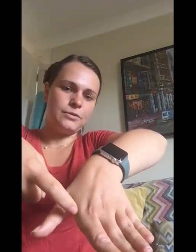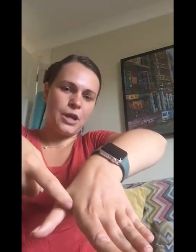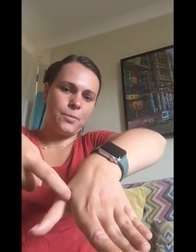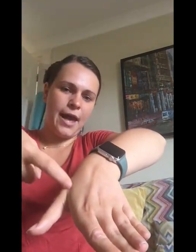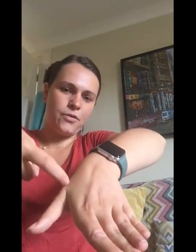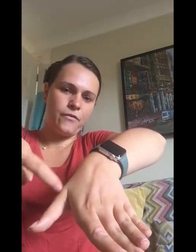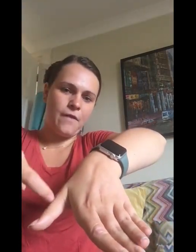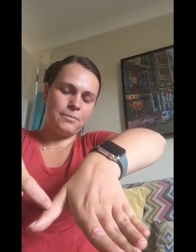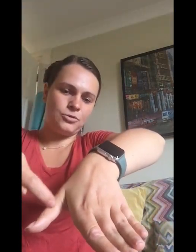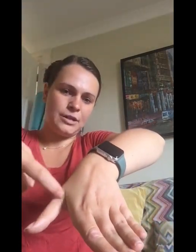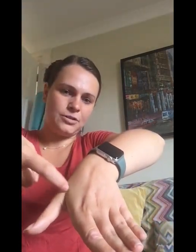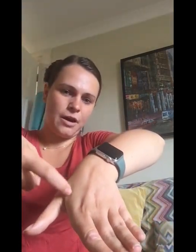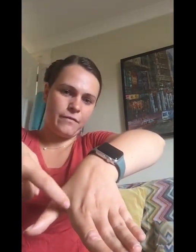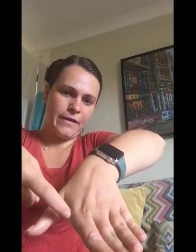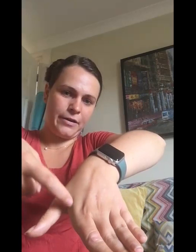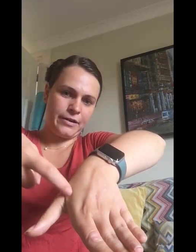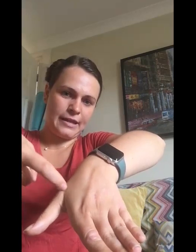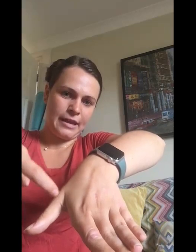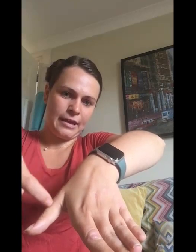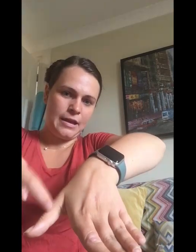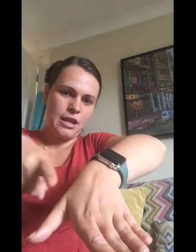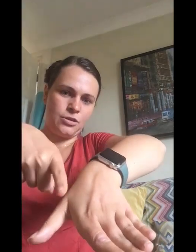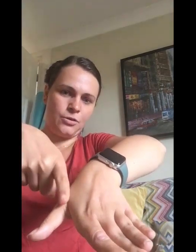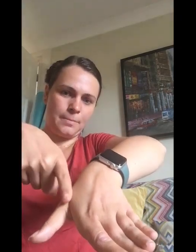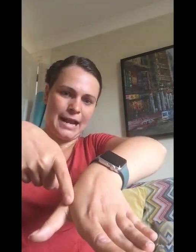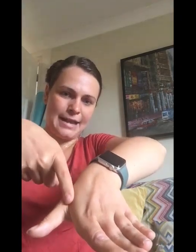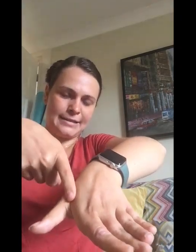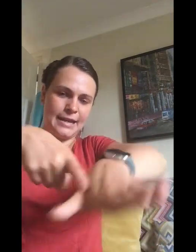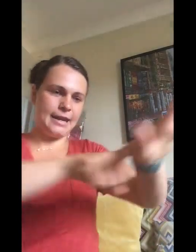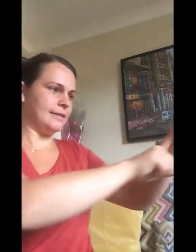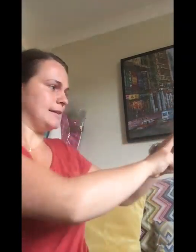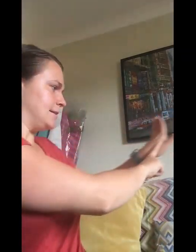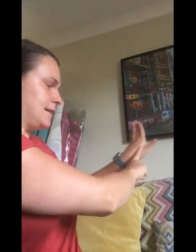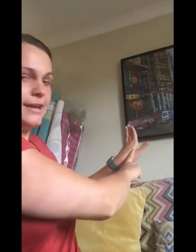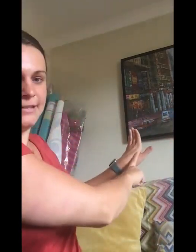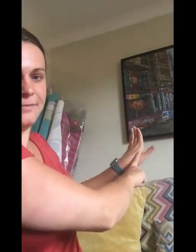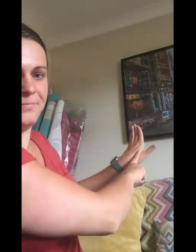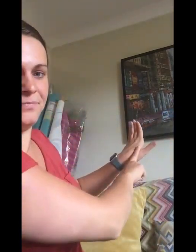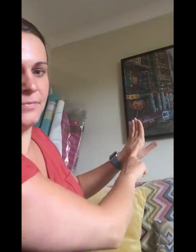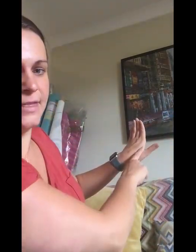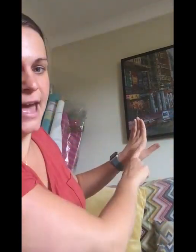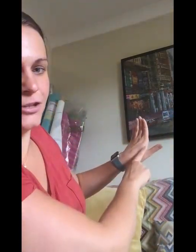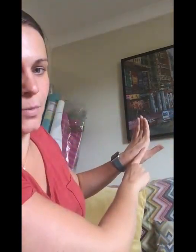so where your thumb joins your other fingers here, you're going to place it here so it looks like this. That is your